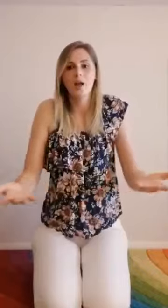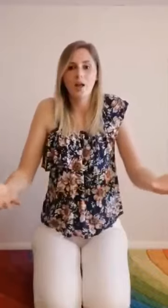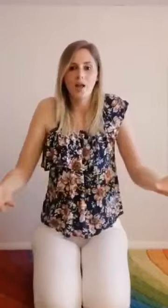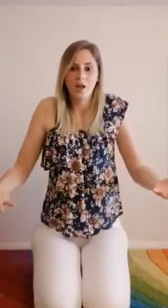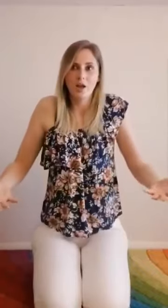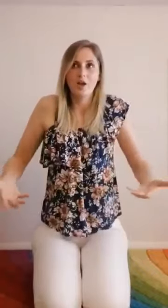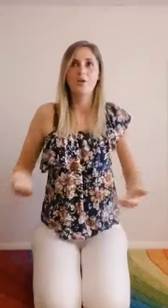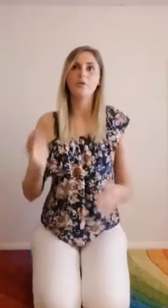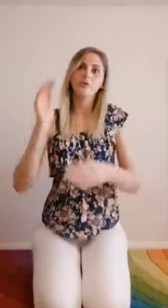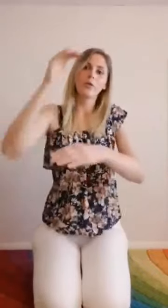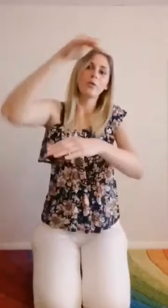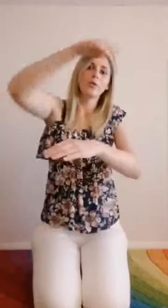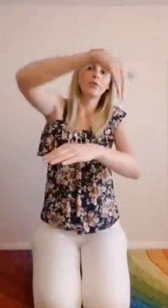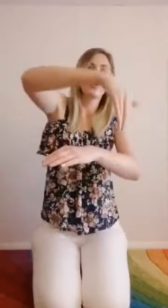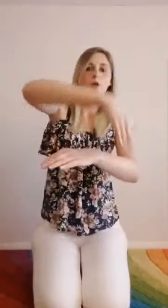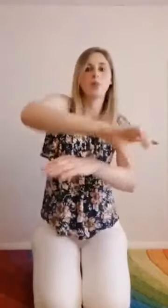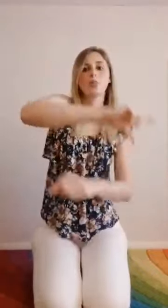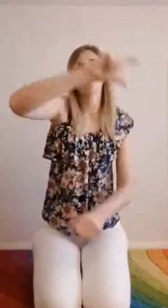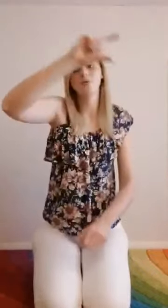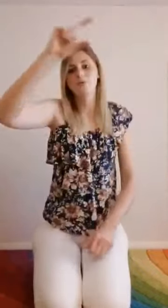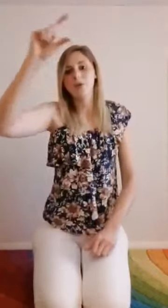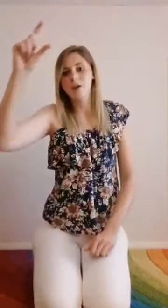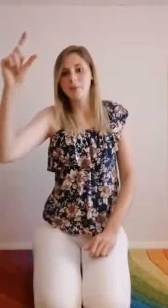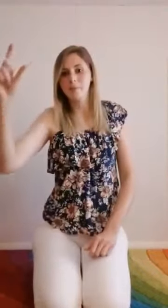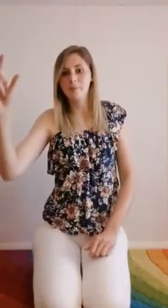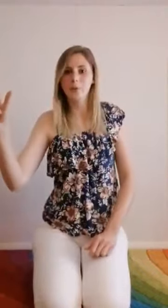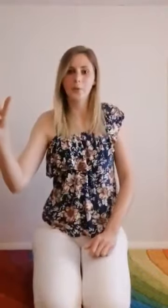over the rainbow